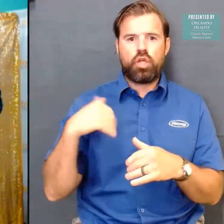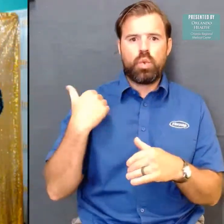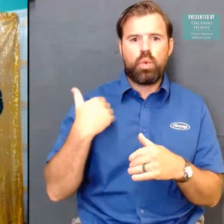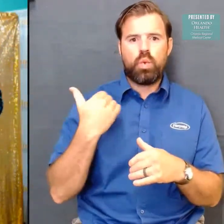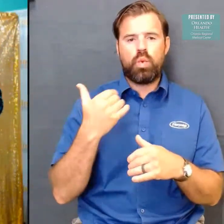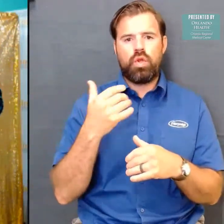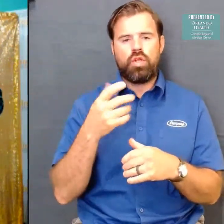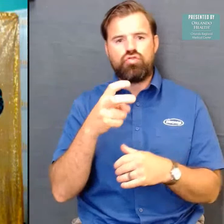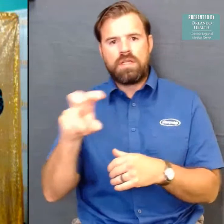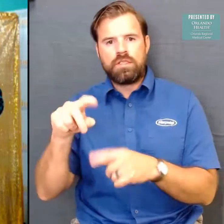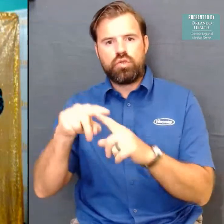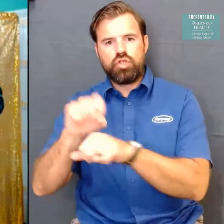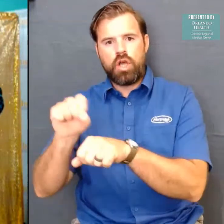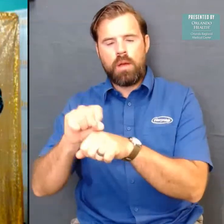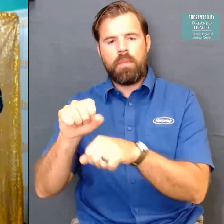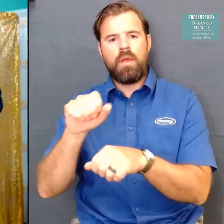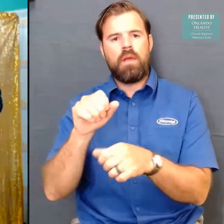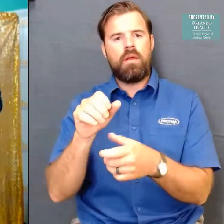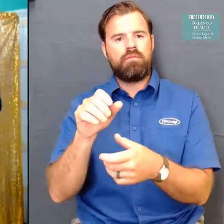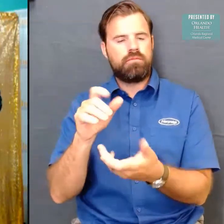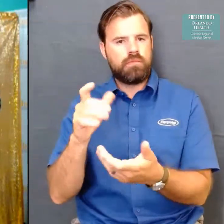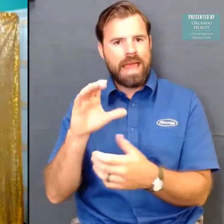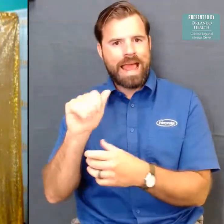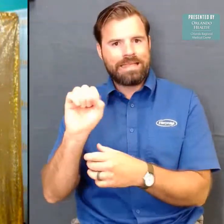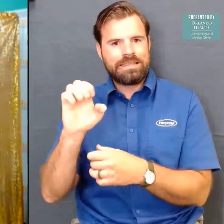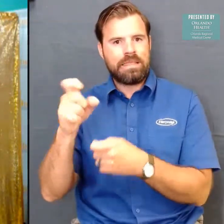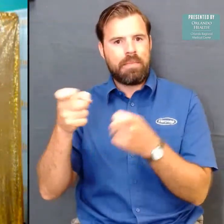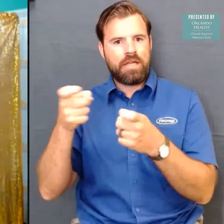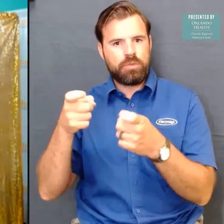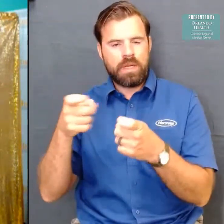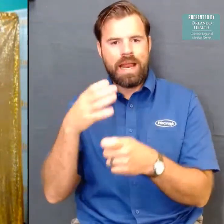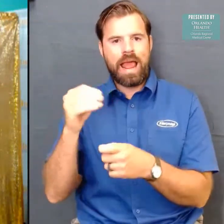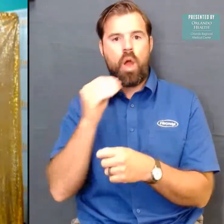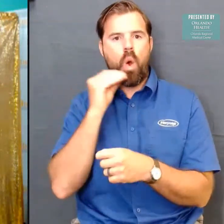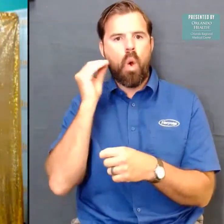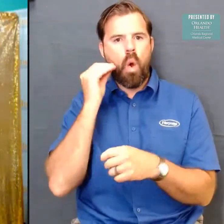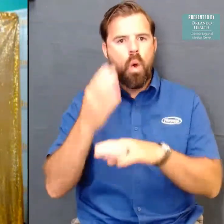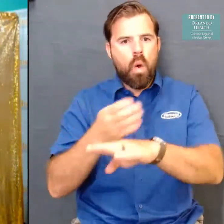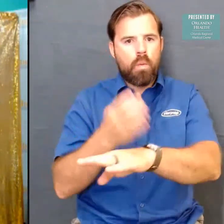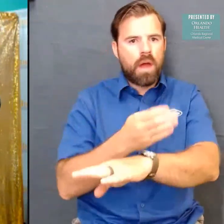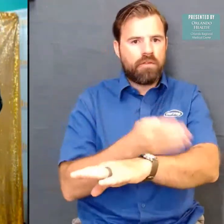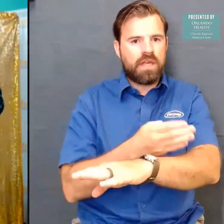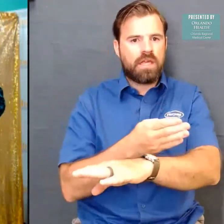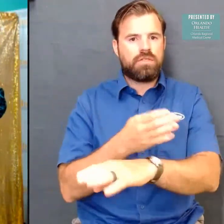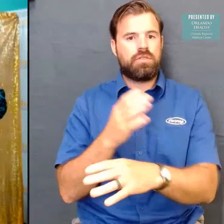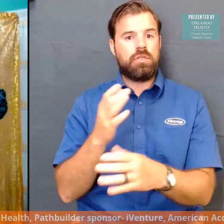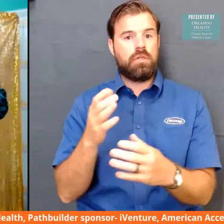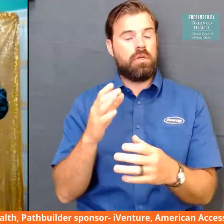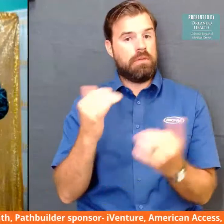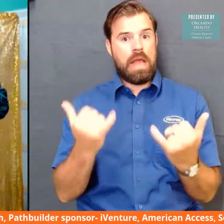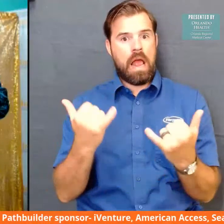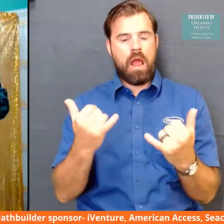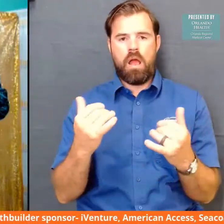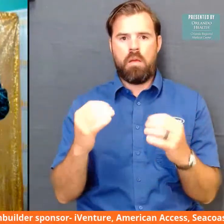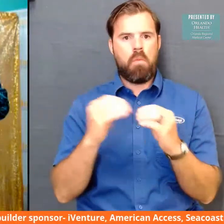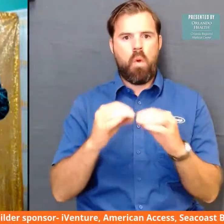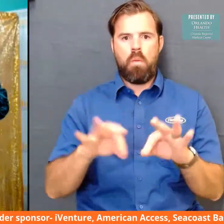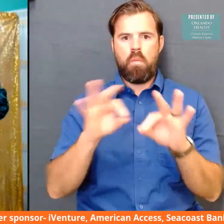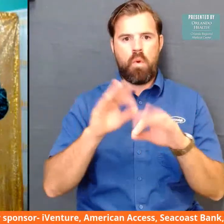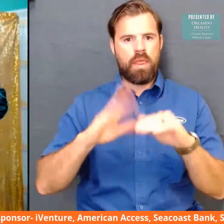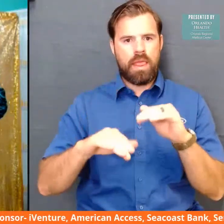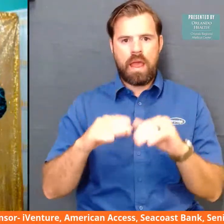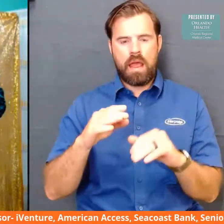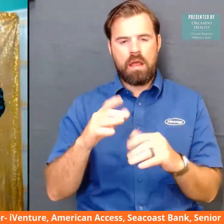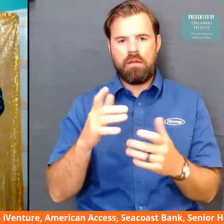transition, employment, advocacy, case management, and home modifications. Now, more than ever, it is important we're keeping